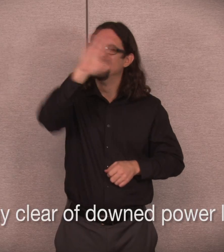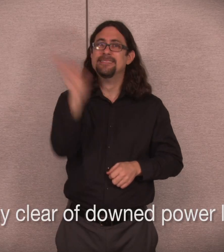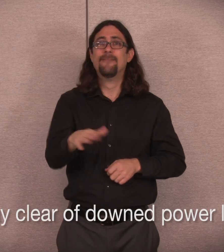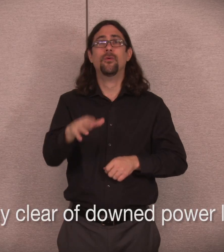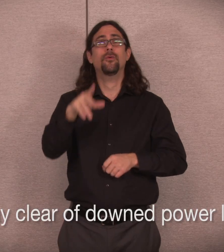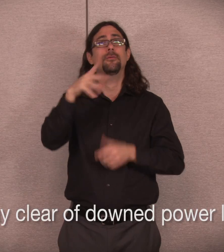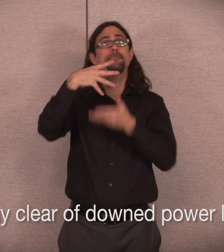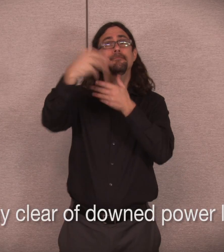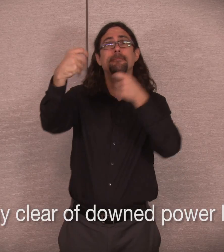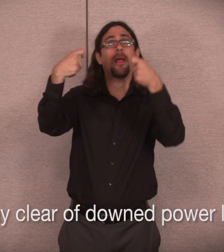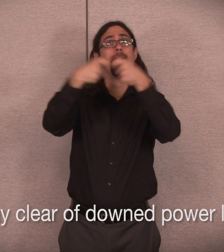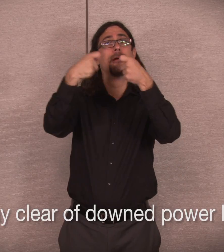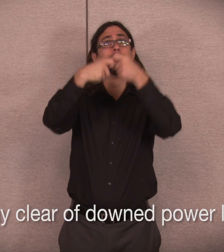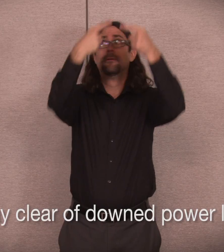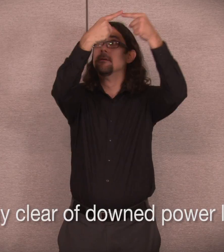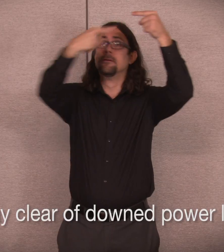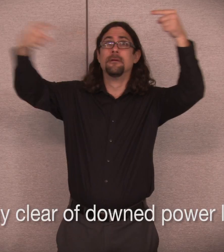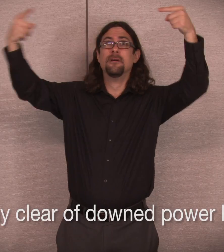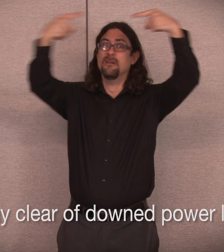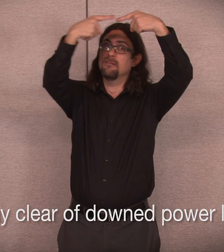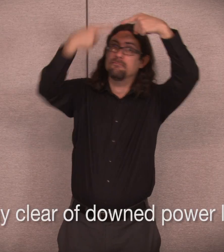Always stay clear of downed power lines.